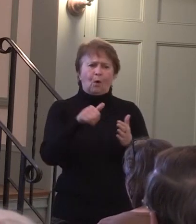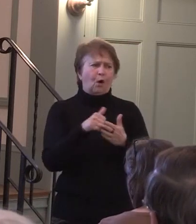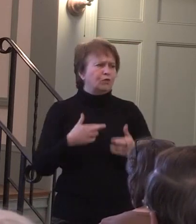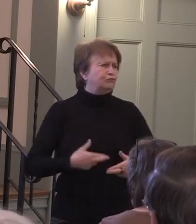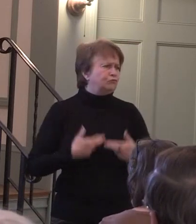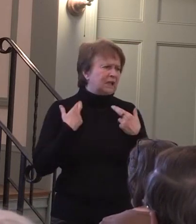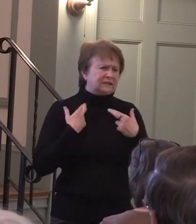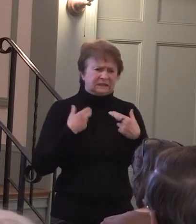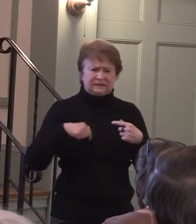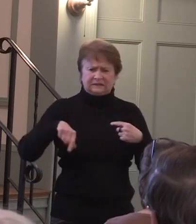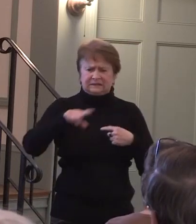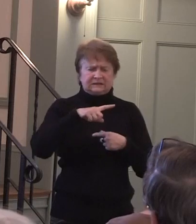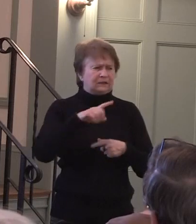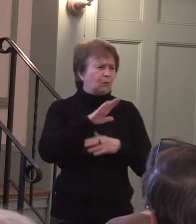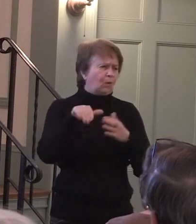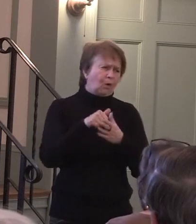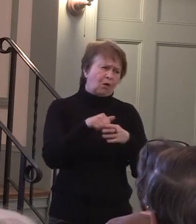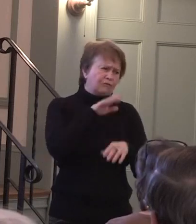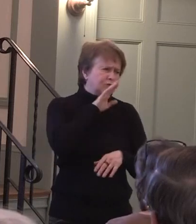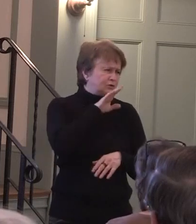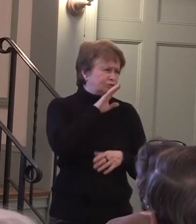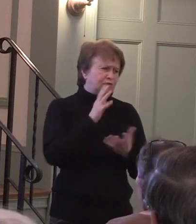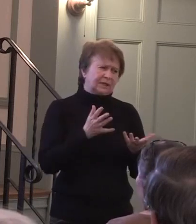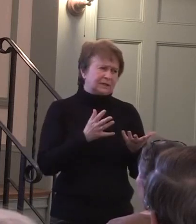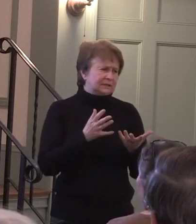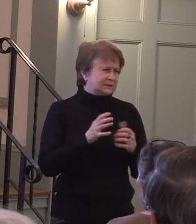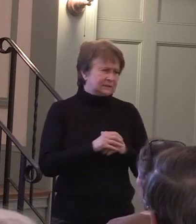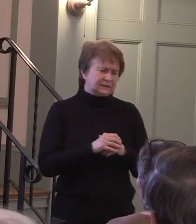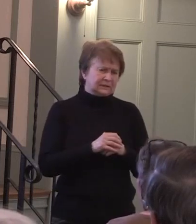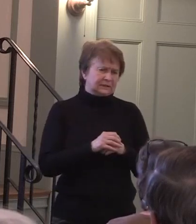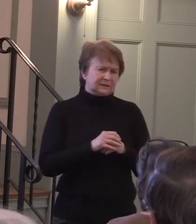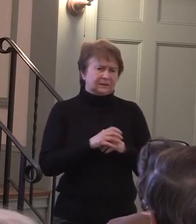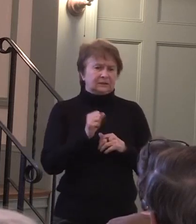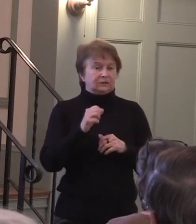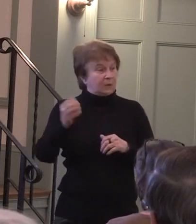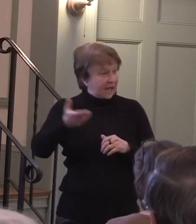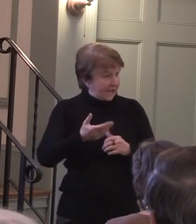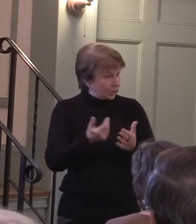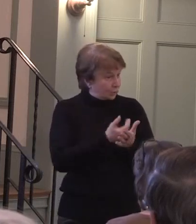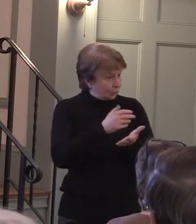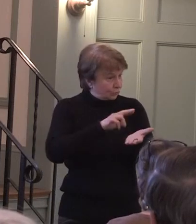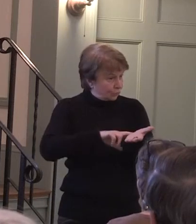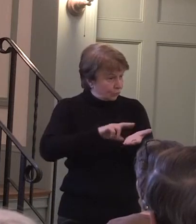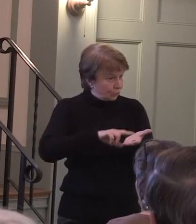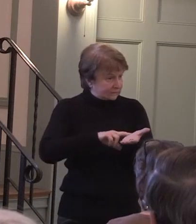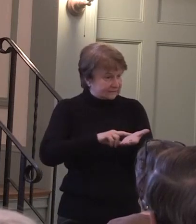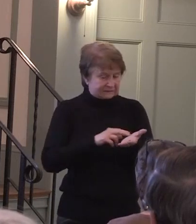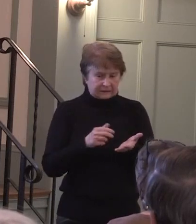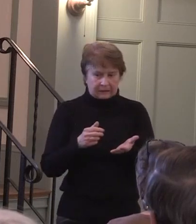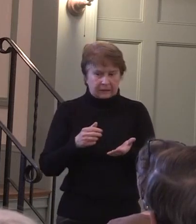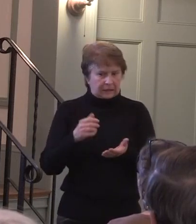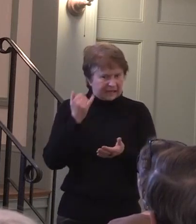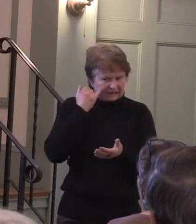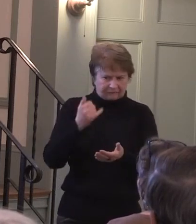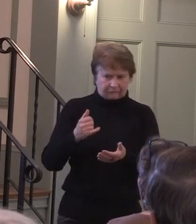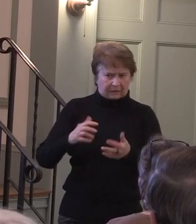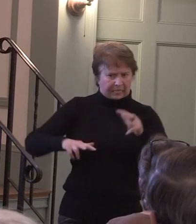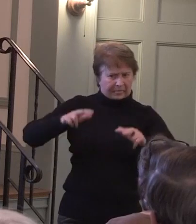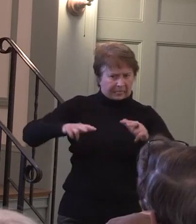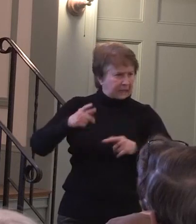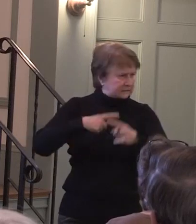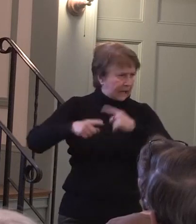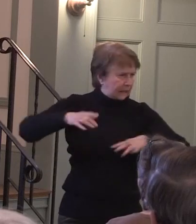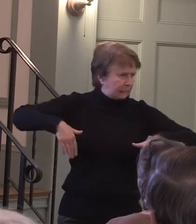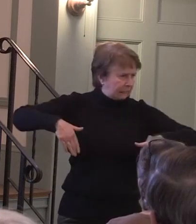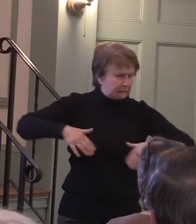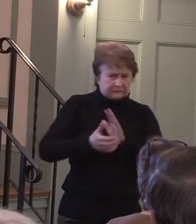were frustrated. So we hired a new nurse who didn't really have the skills to sign it.